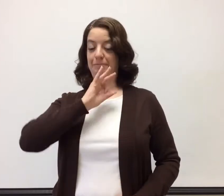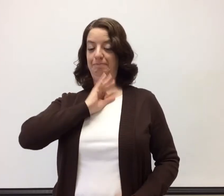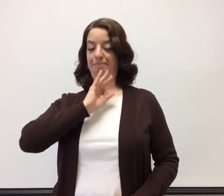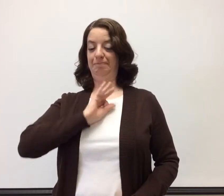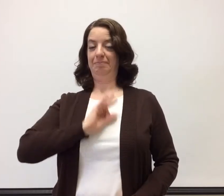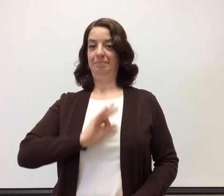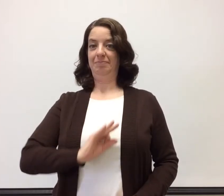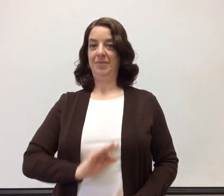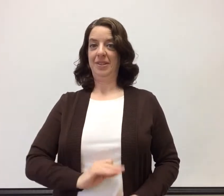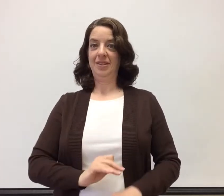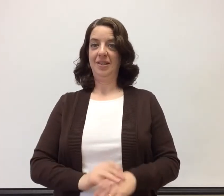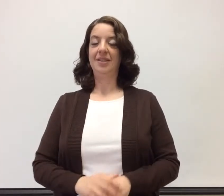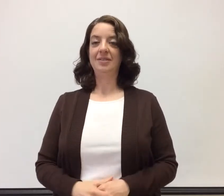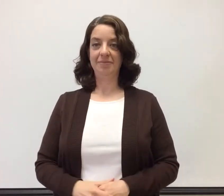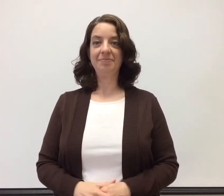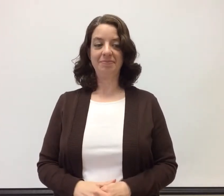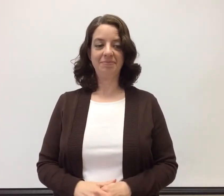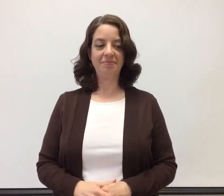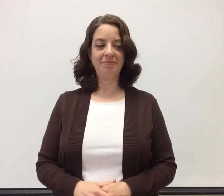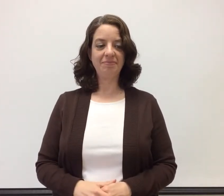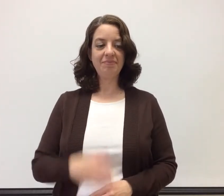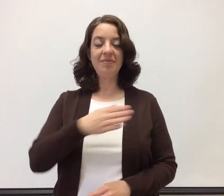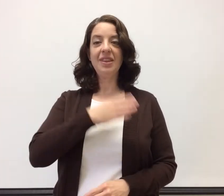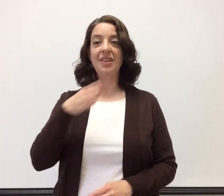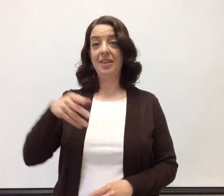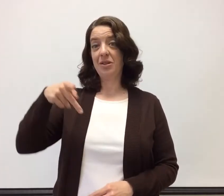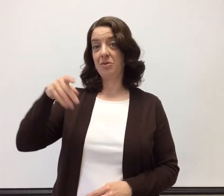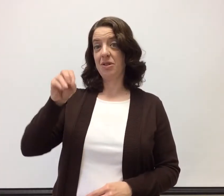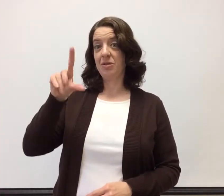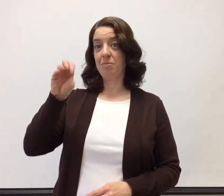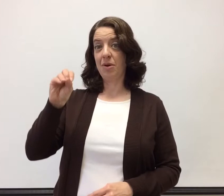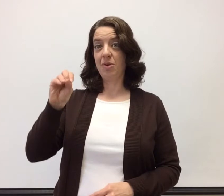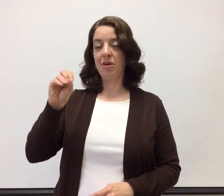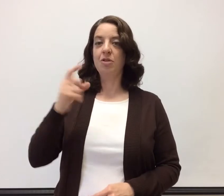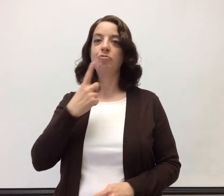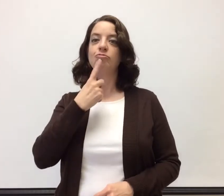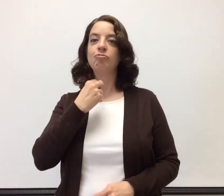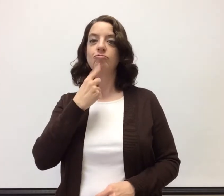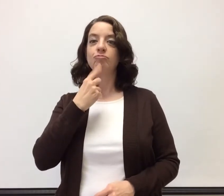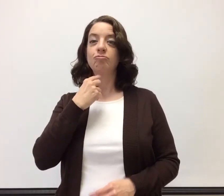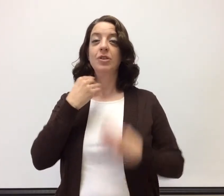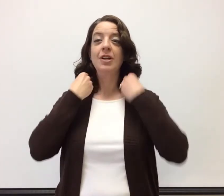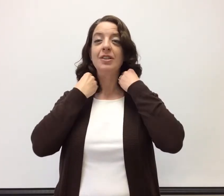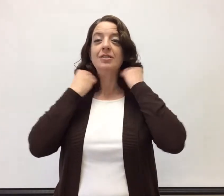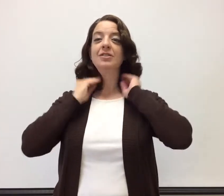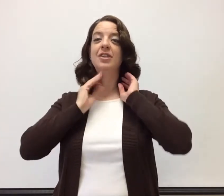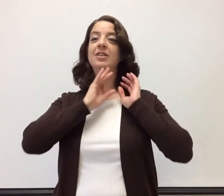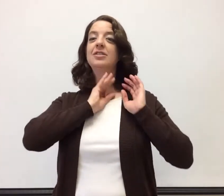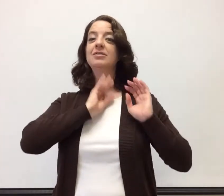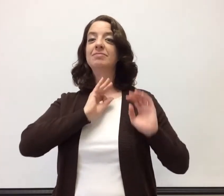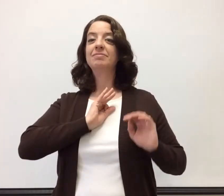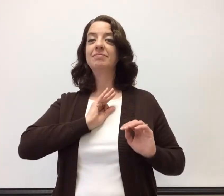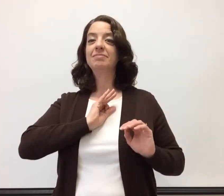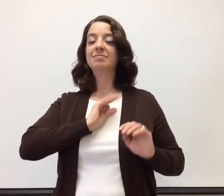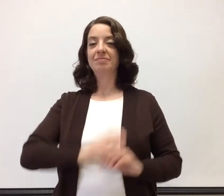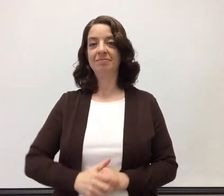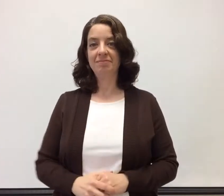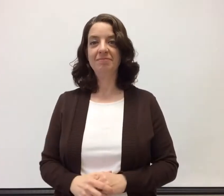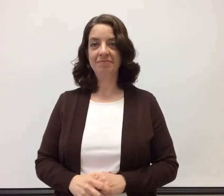white, it's a button down the front. The next one is a polo shirt. It's red, it has a collar and just 3